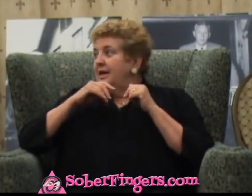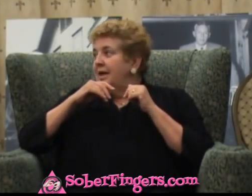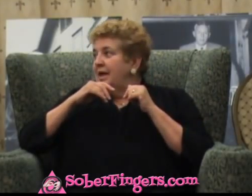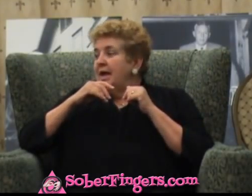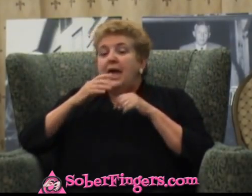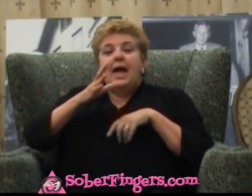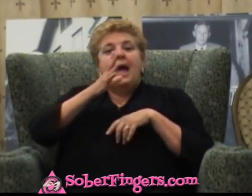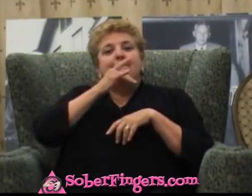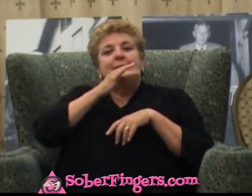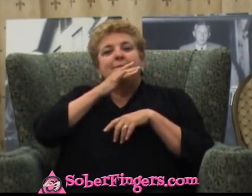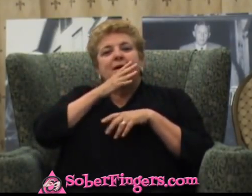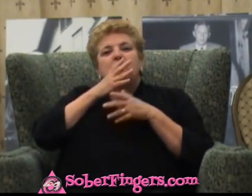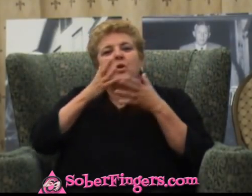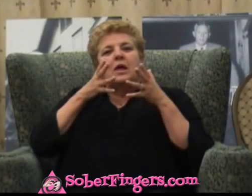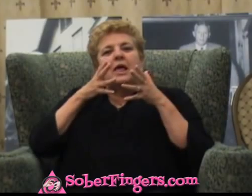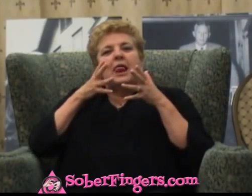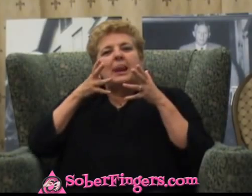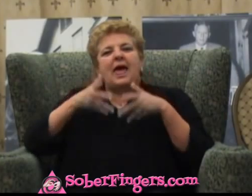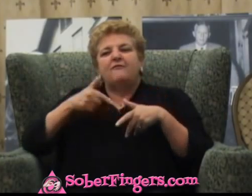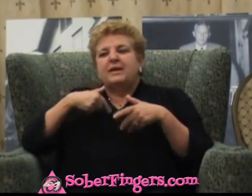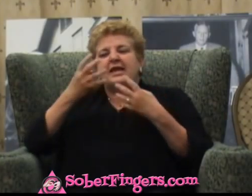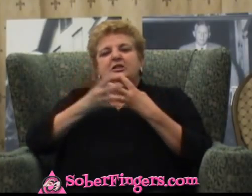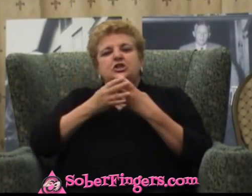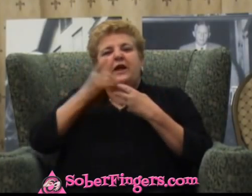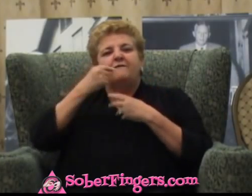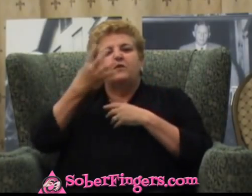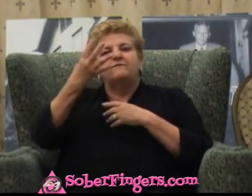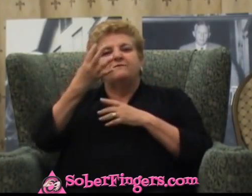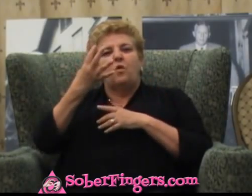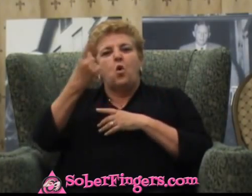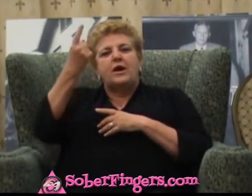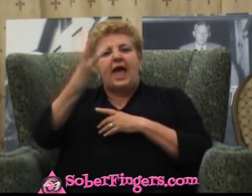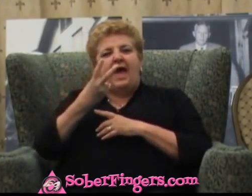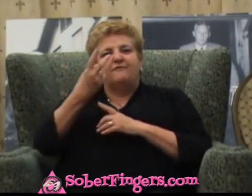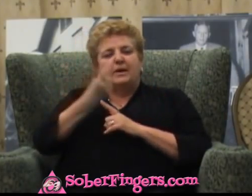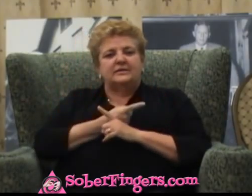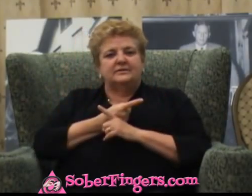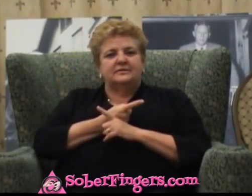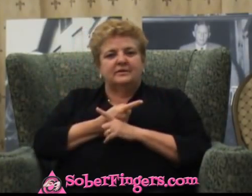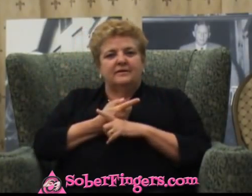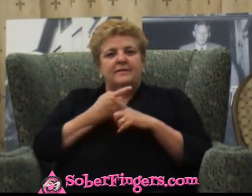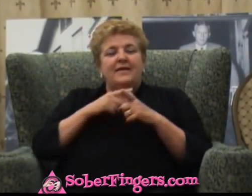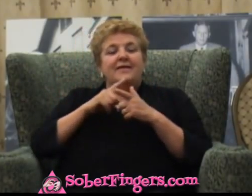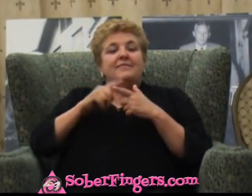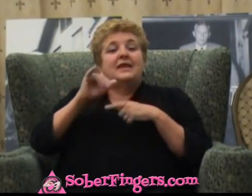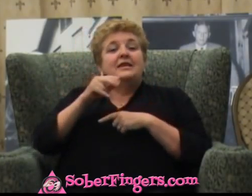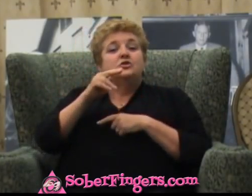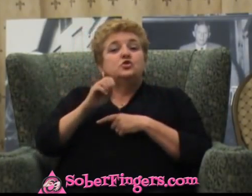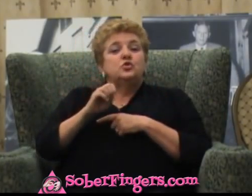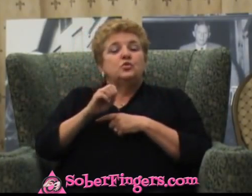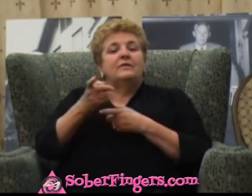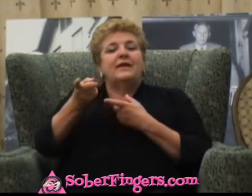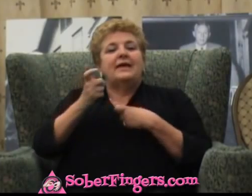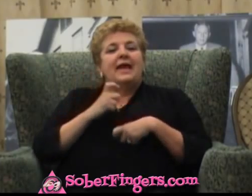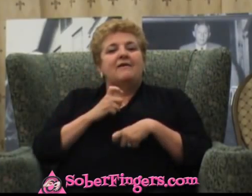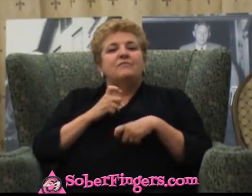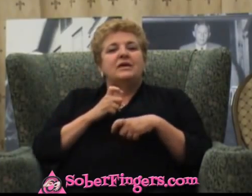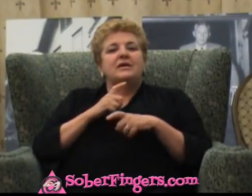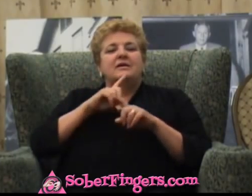there for 4.5 months. Eventually, in June of 2001, I was sentenced to 12 years and 30 days in the state penitentiary. 8 days later, I